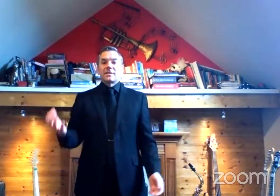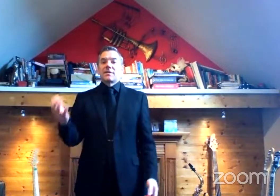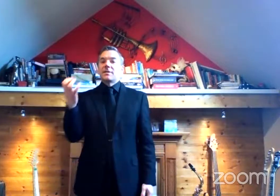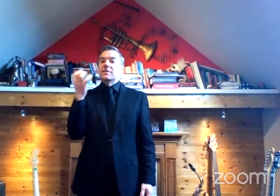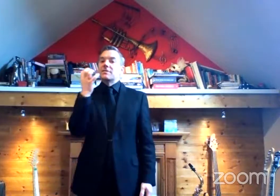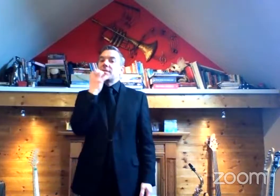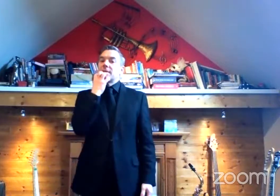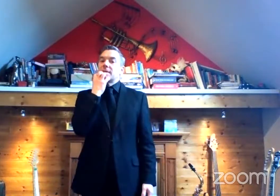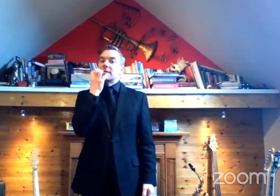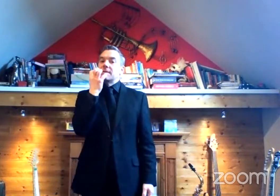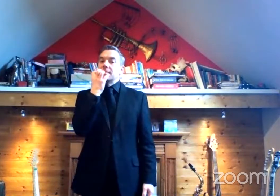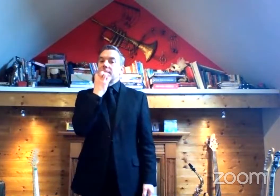not enough.